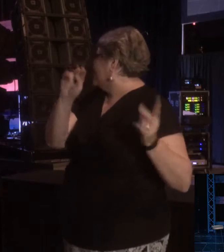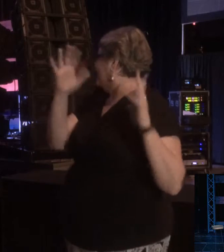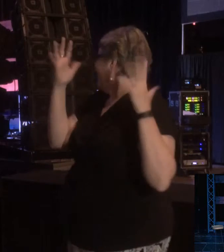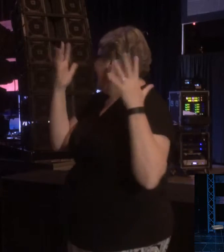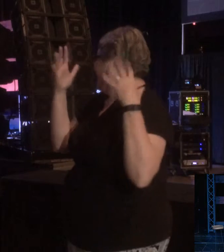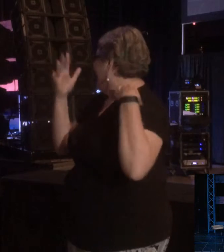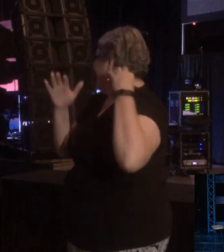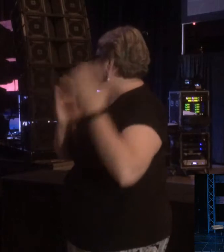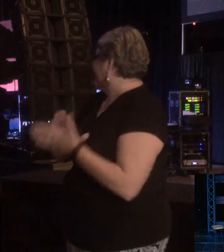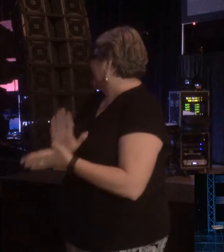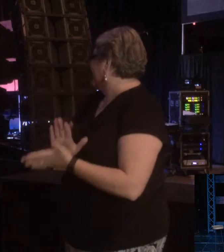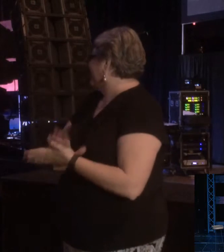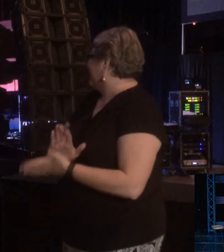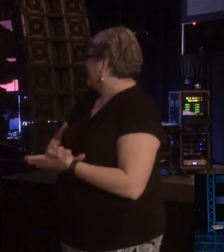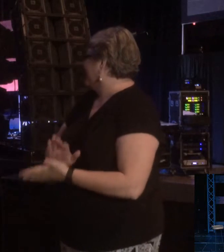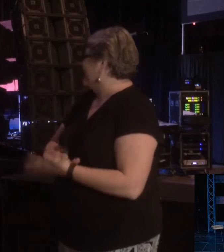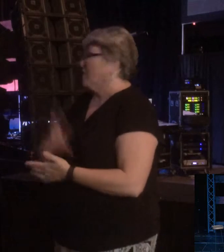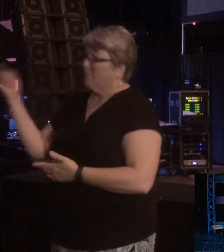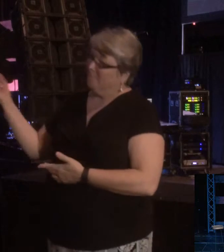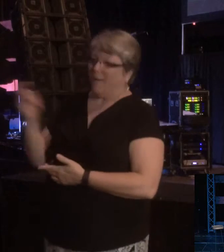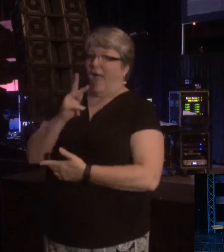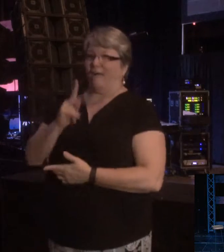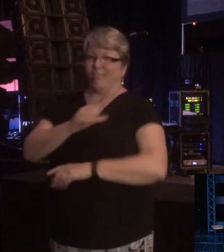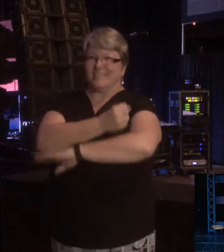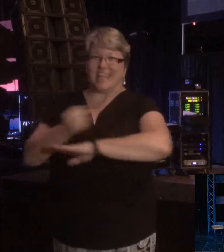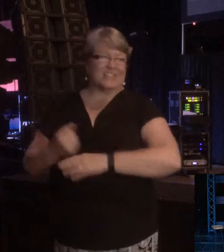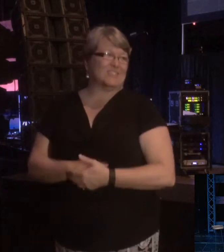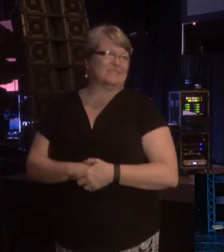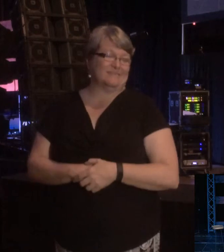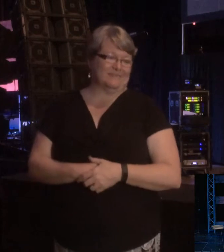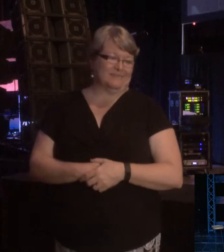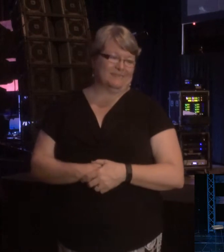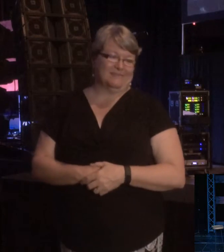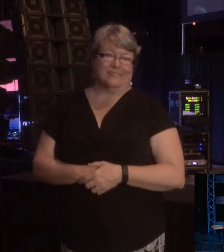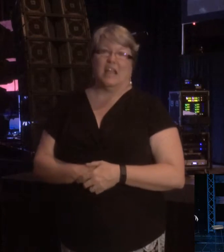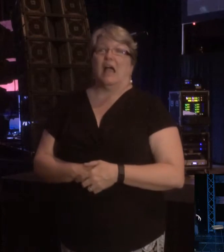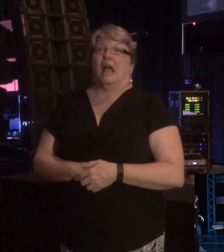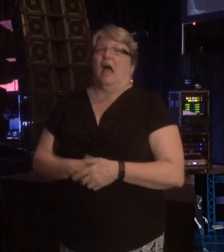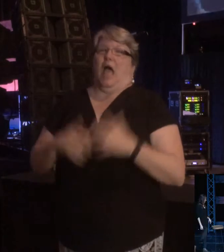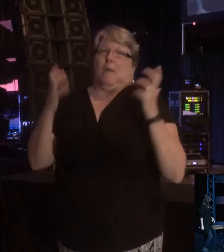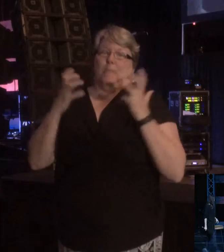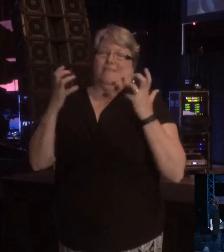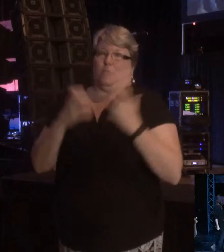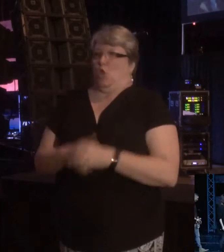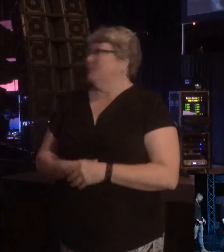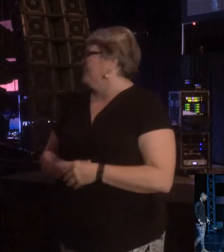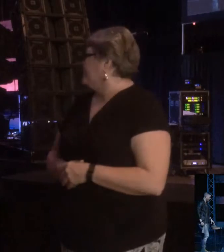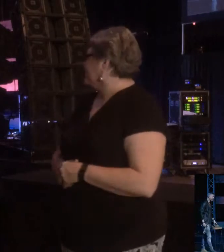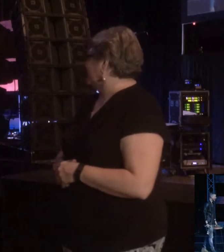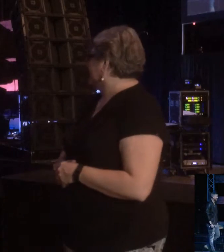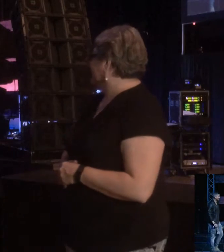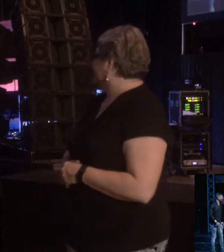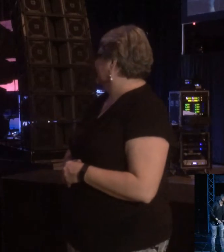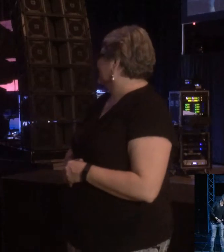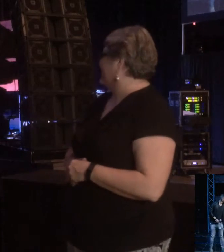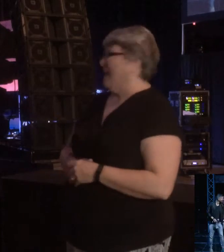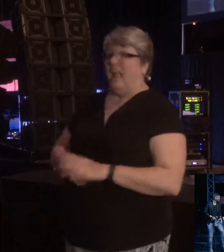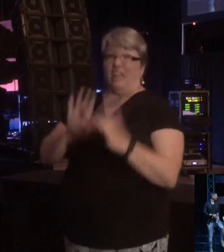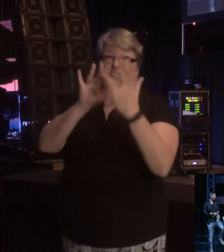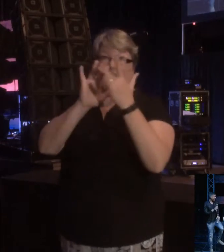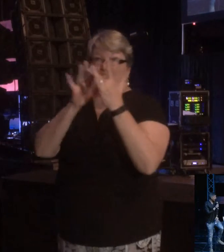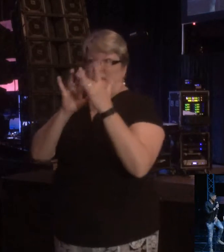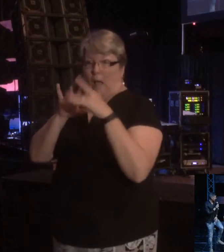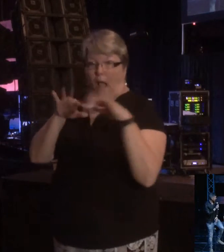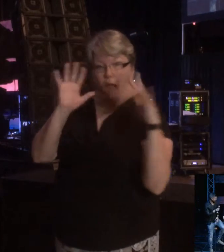would be strength in adding some voices. And so I thought we would have some couples answer your questions. So we're not asking